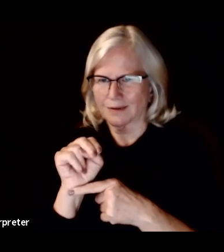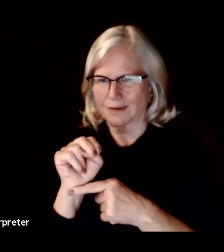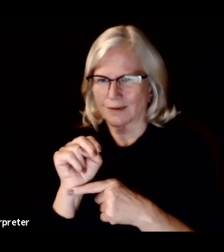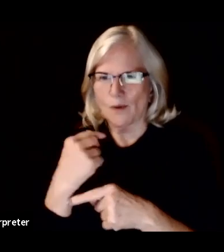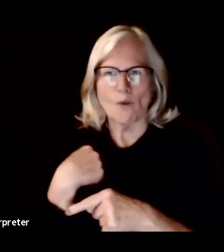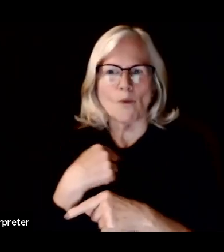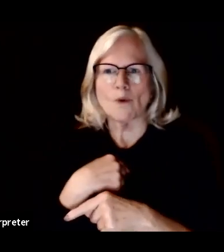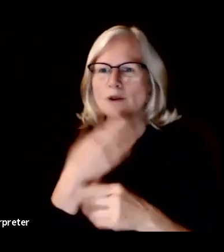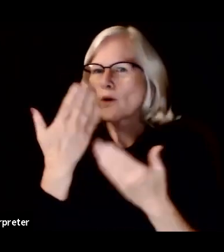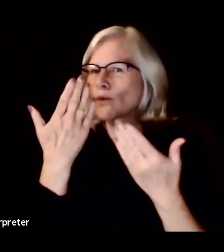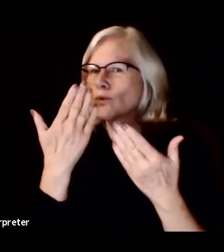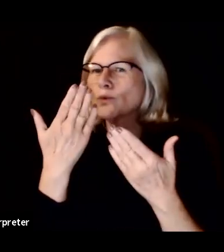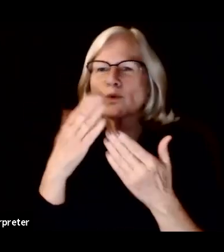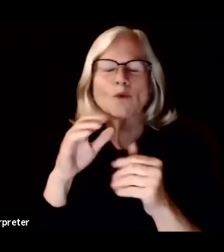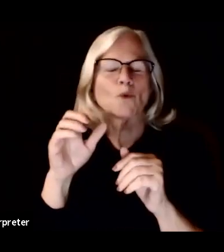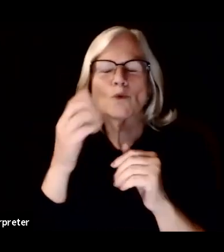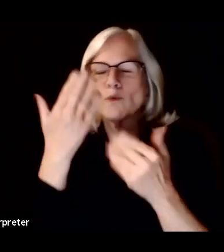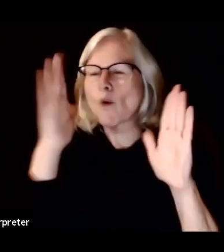Thank you.